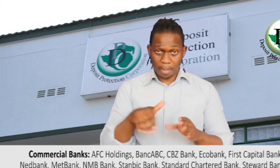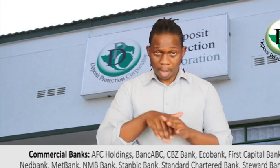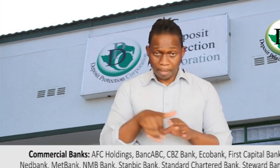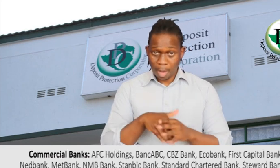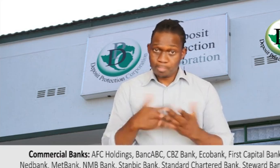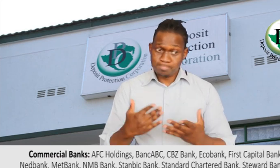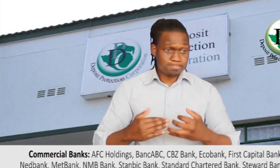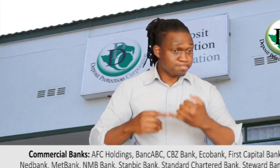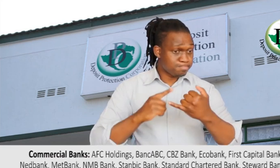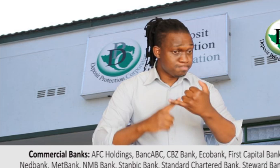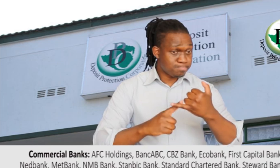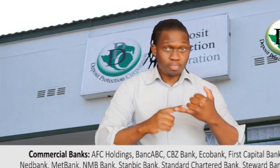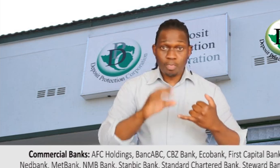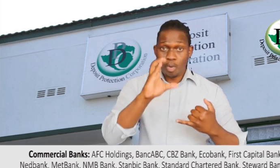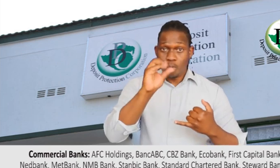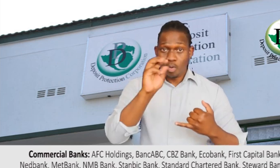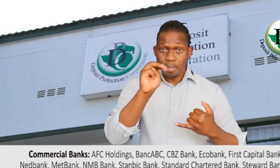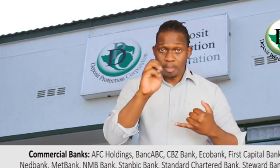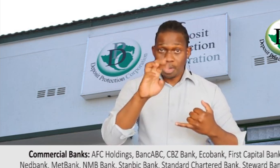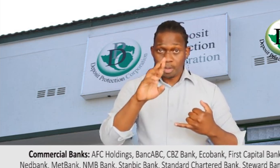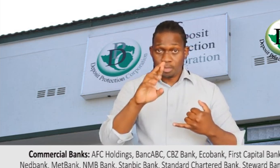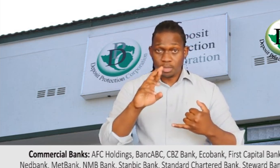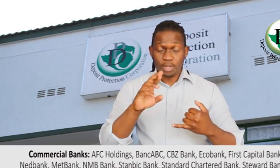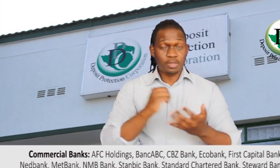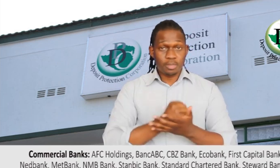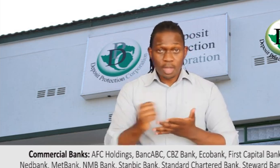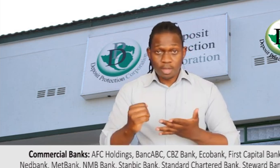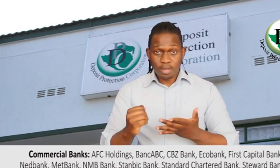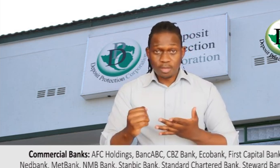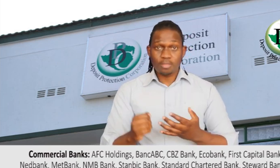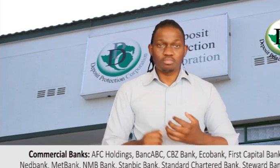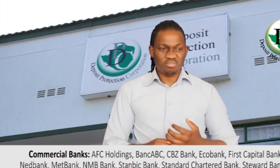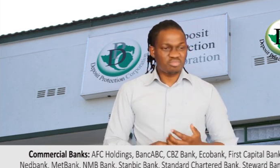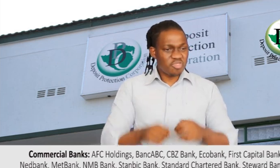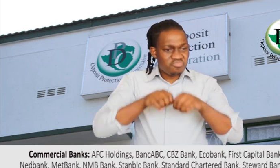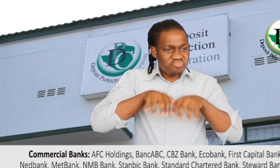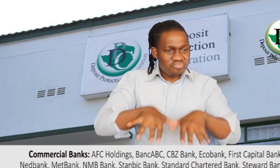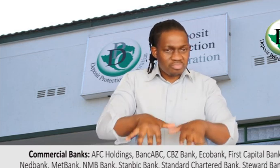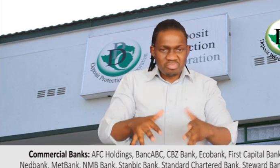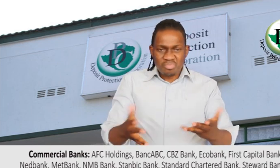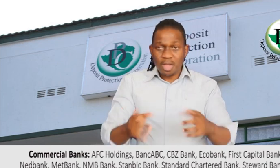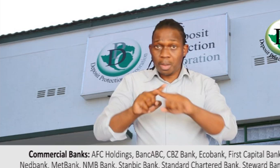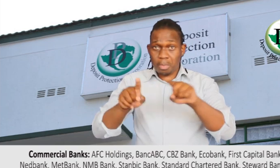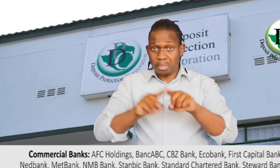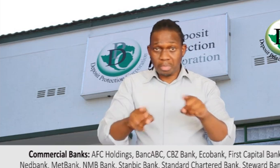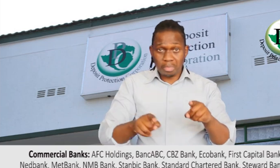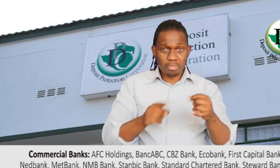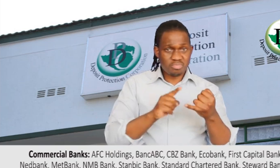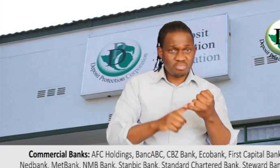Commercial banks: Agribank, Bank ABC, CBZ Bank, EcoBank,